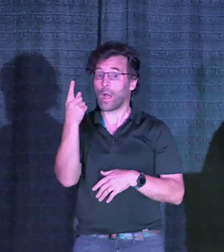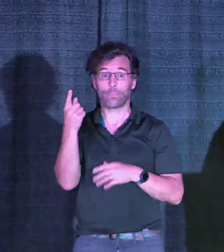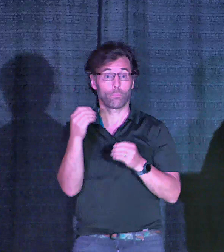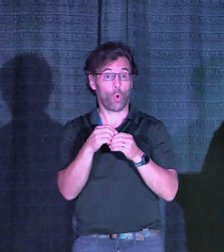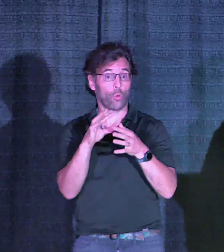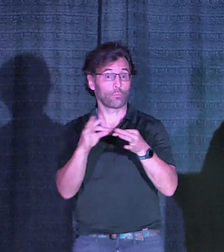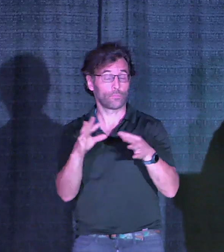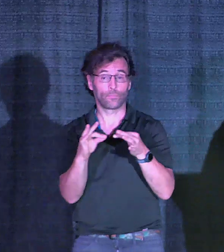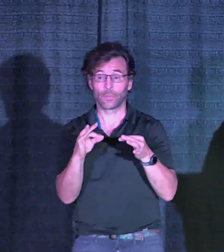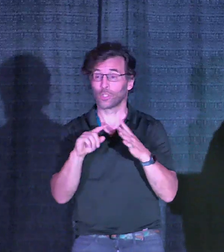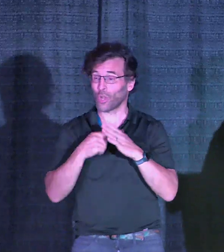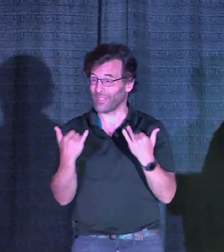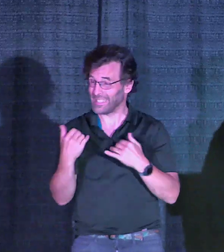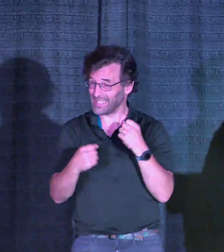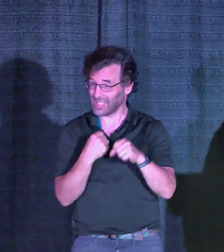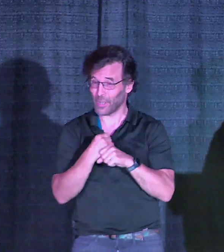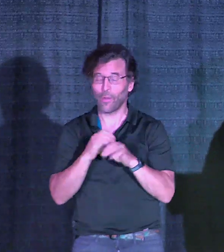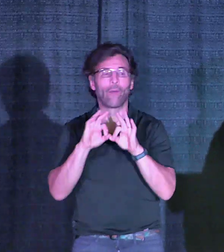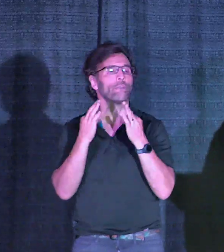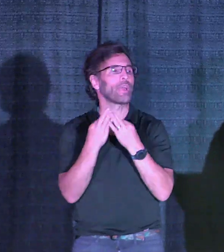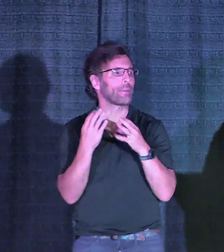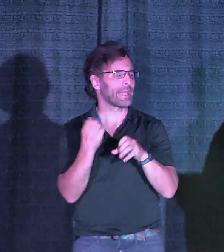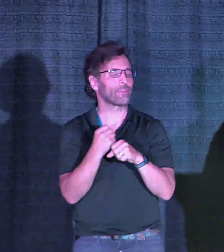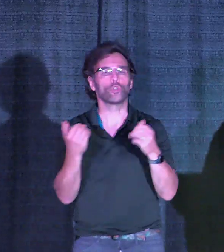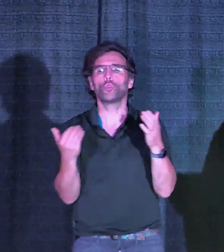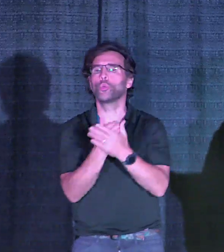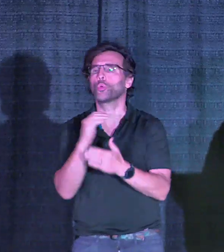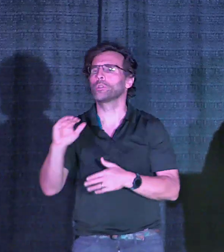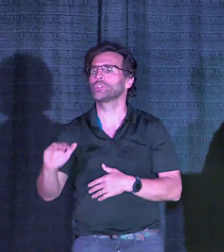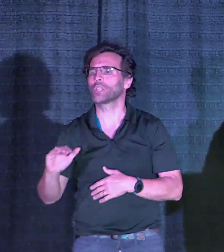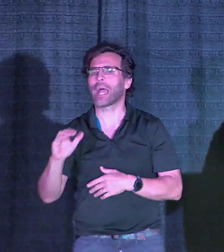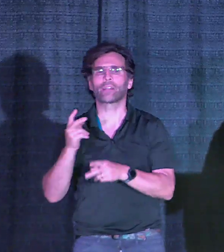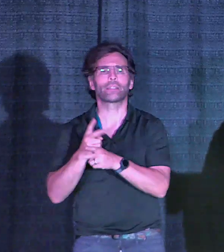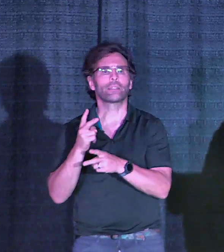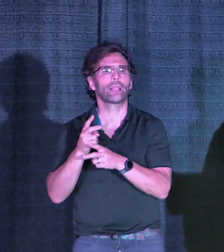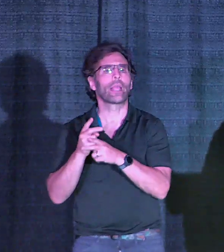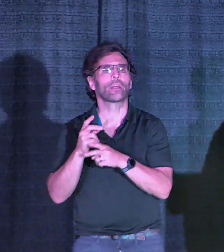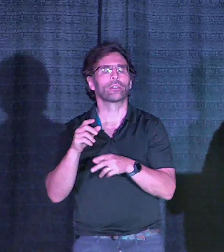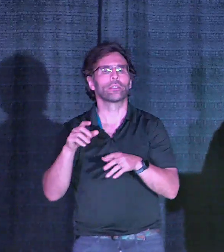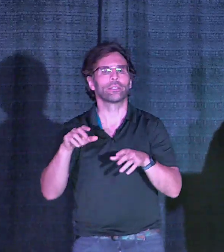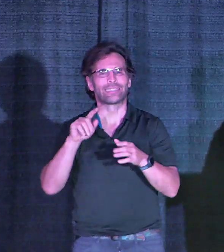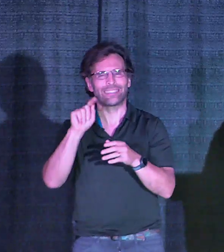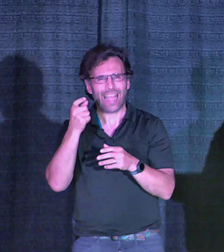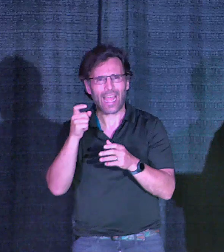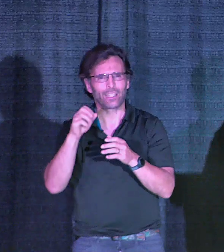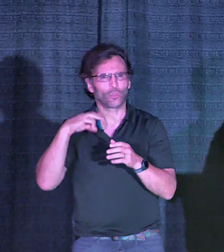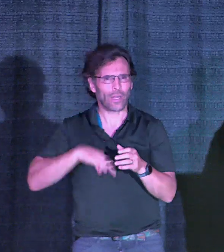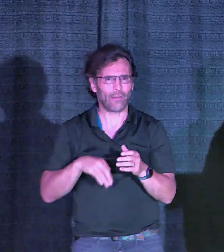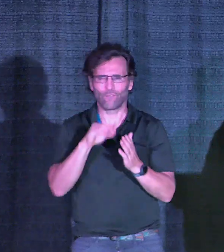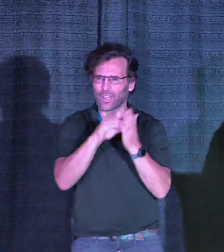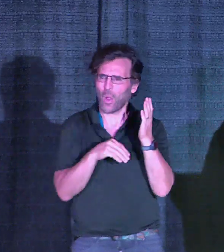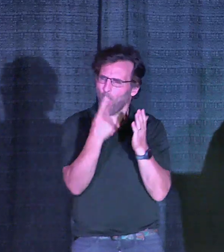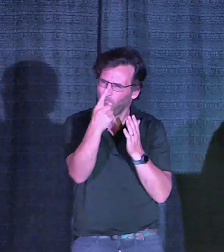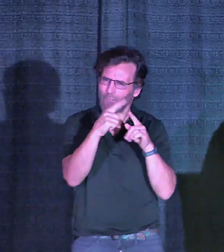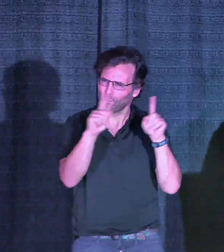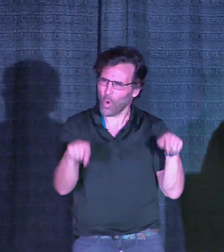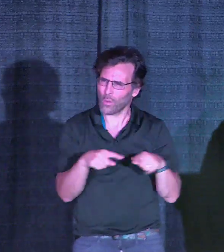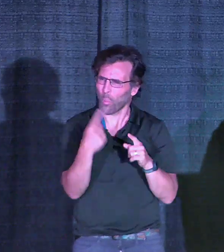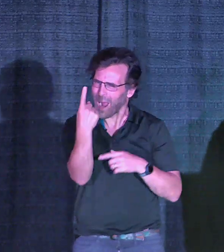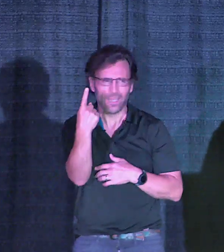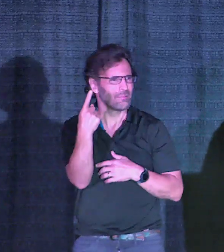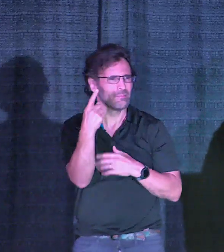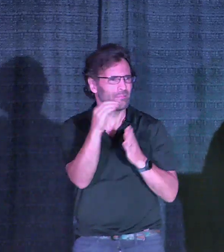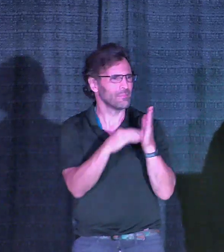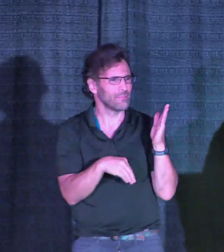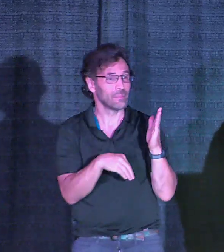year, families can claim our new child tax credit by filling out one form on the Department of Revenue's website.